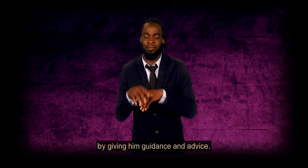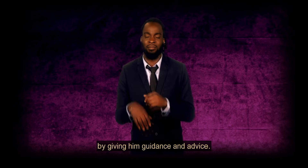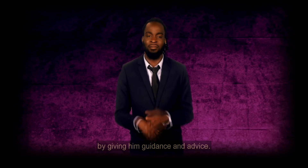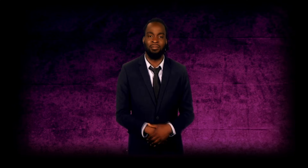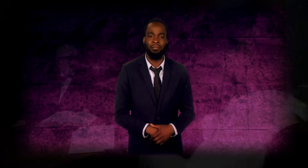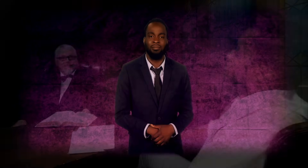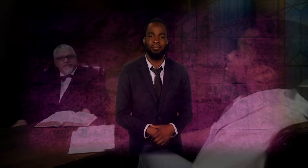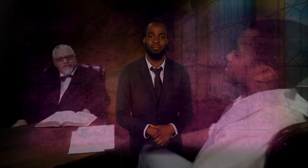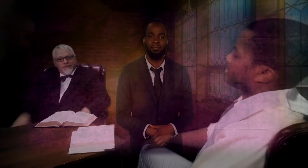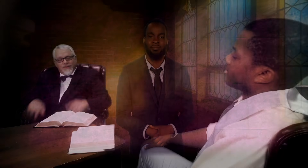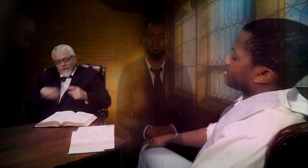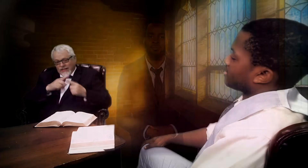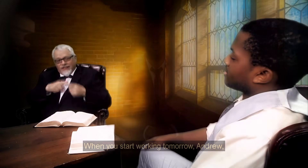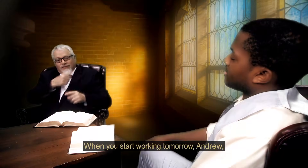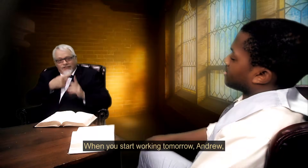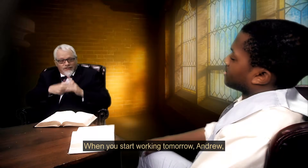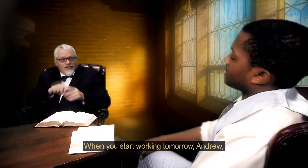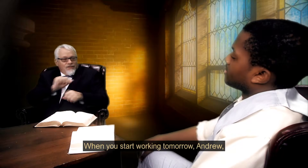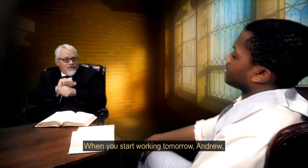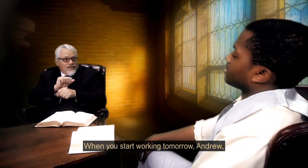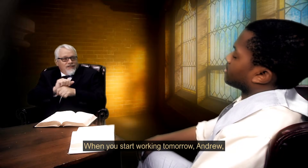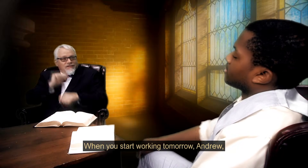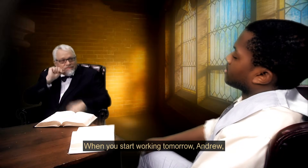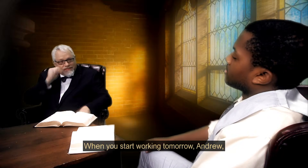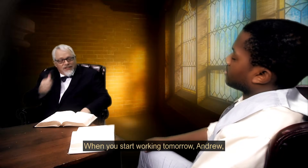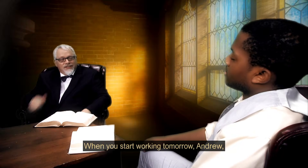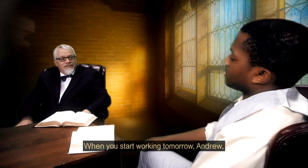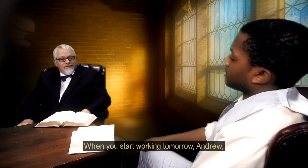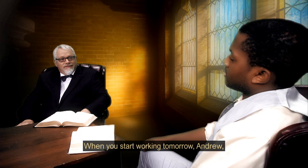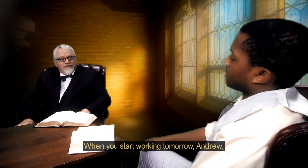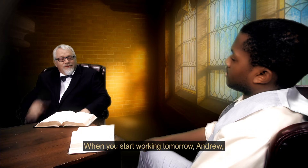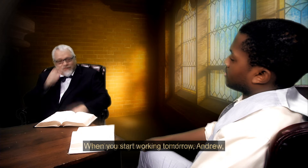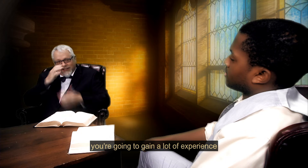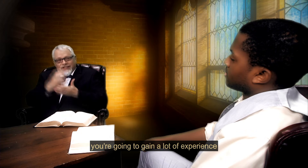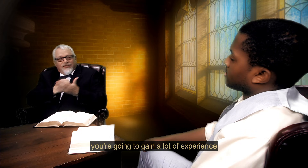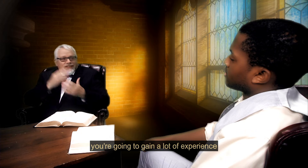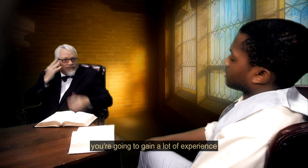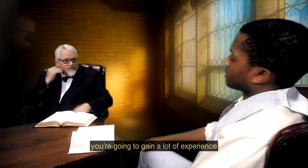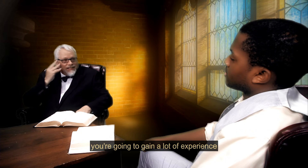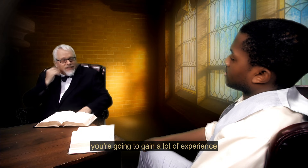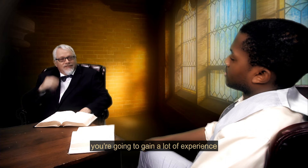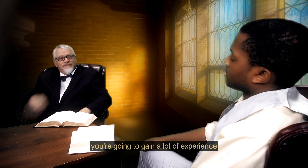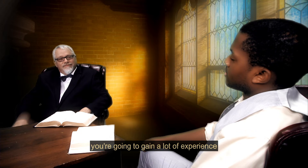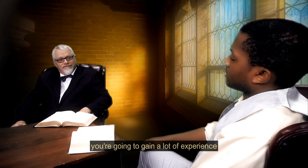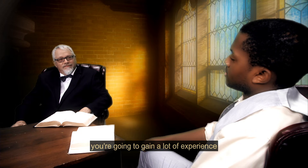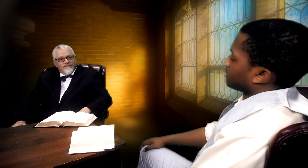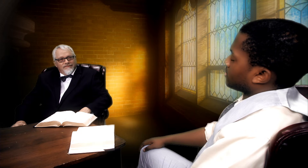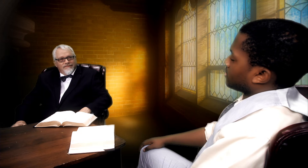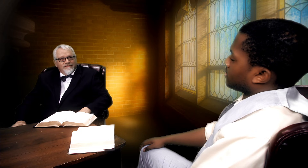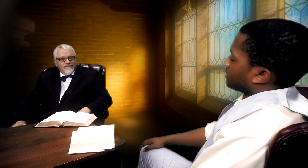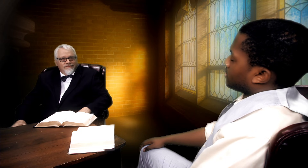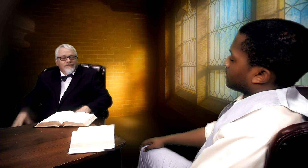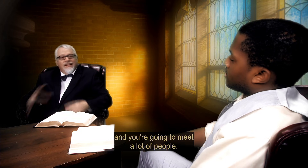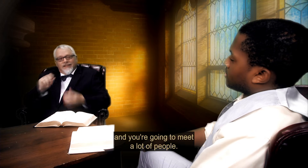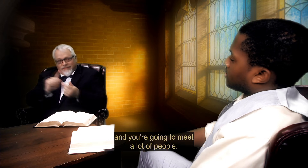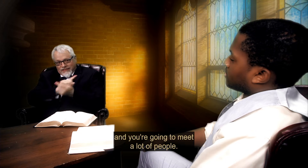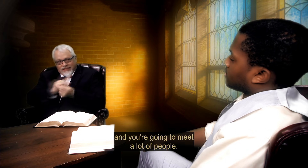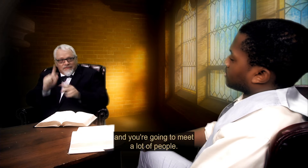advice. When you start working tomorrow, Andrew, you're going to gain a lot of experience. And you're going to meet a lot of